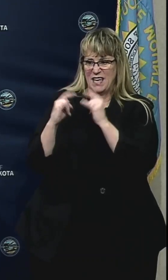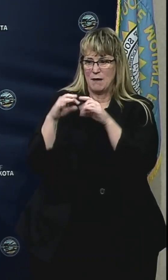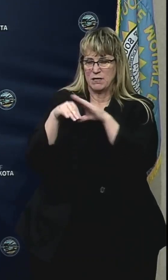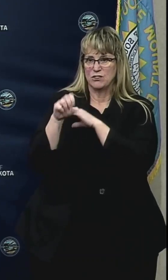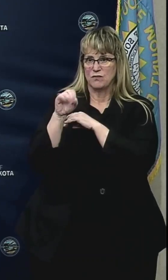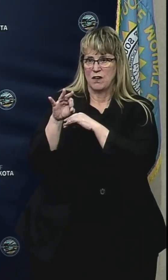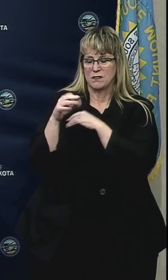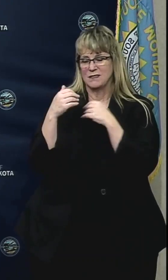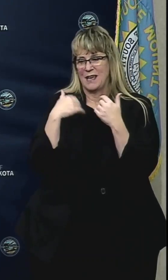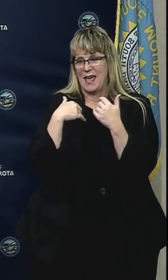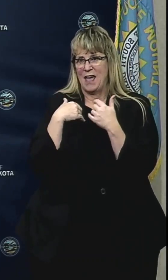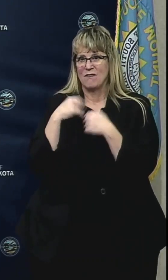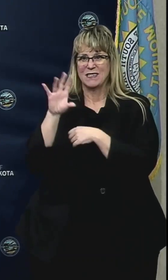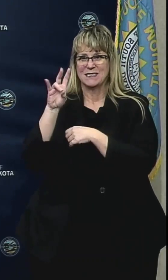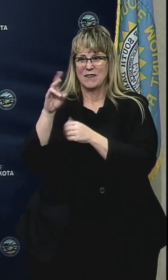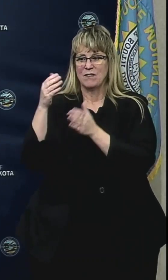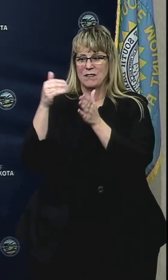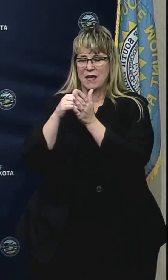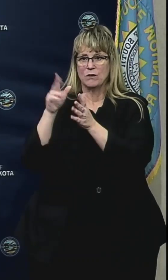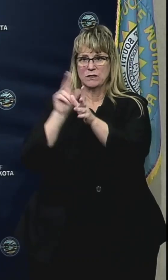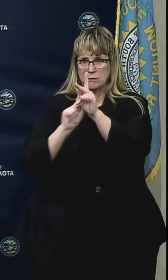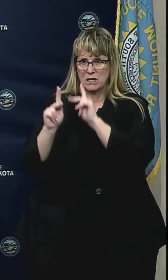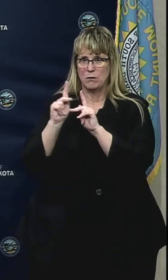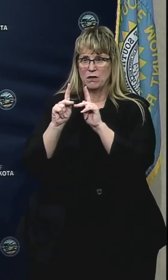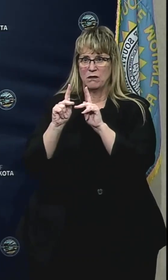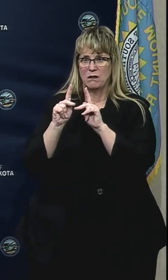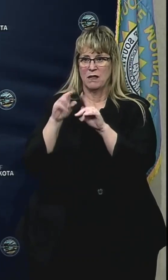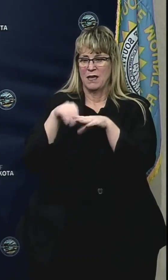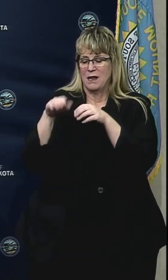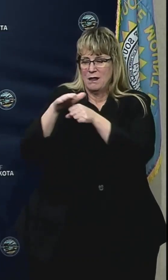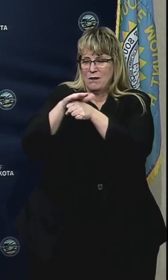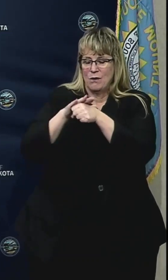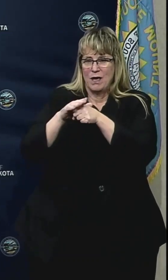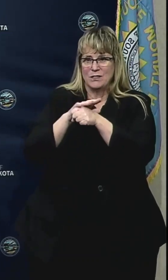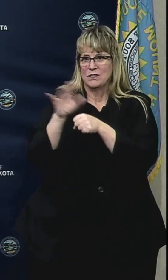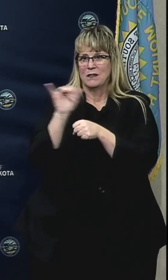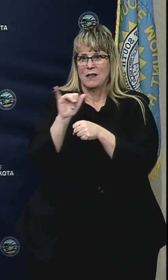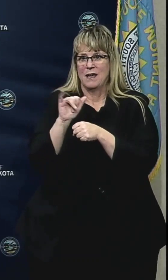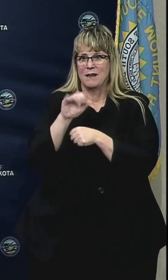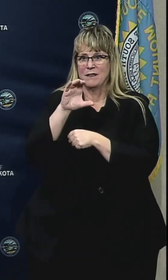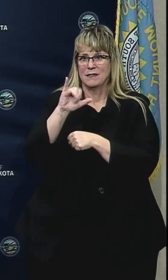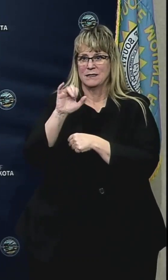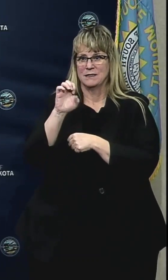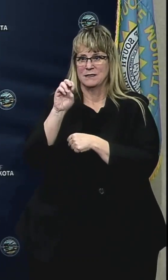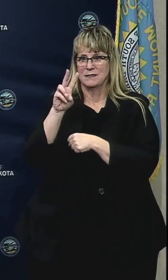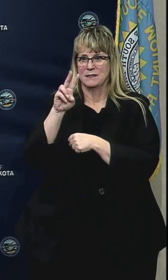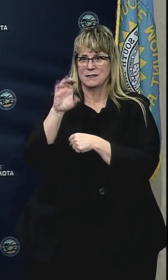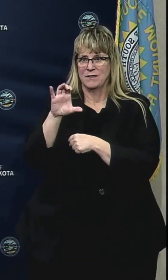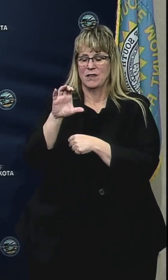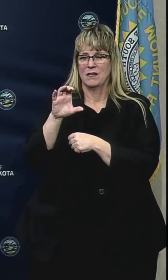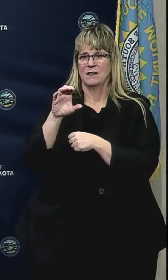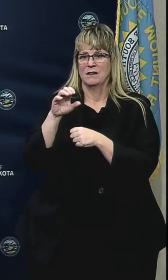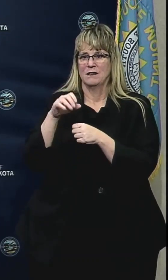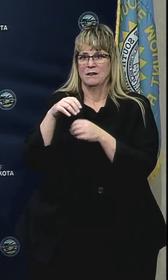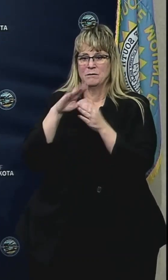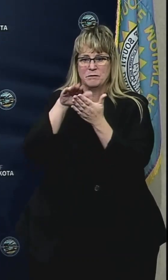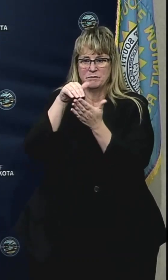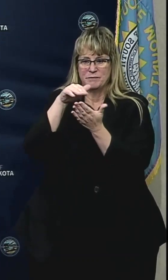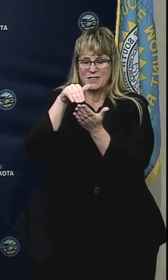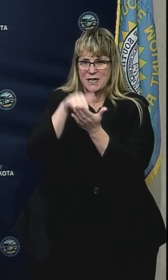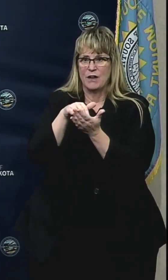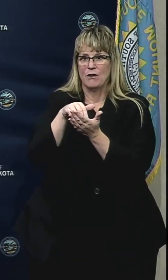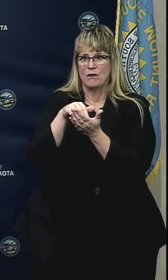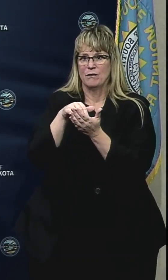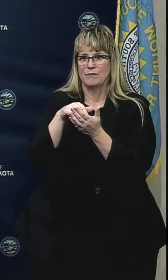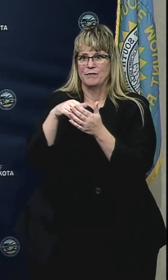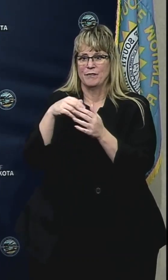to hold 7,000 people in a location such as the Civic Center, the Convention Center, that also